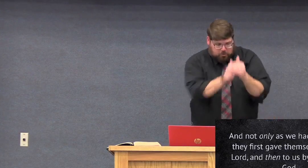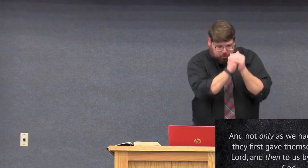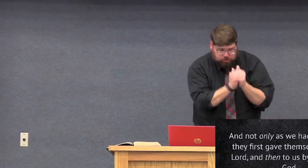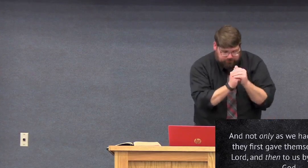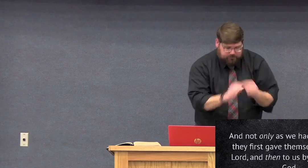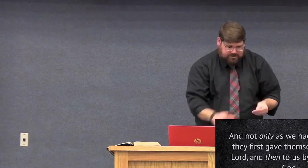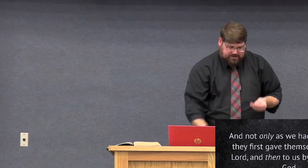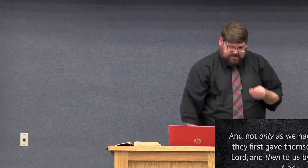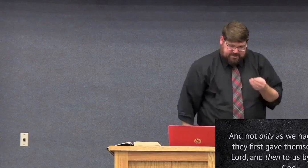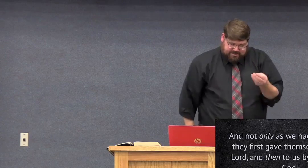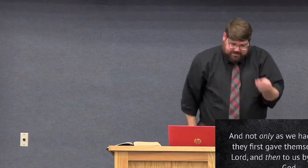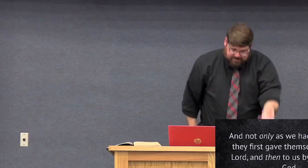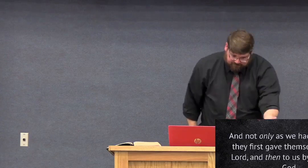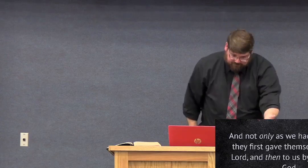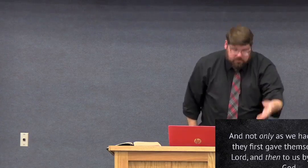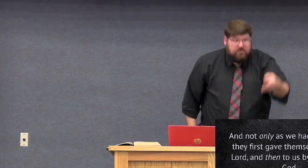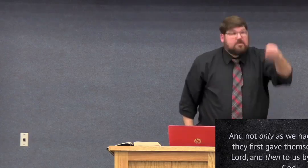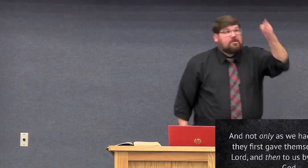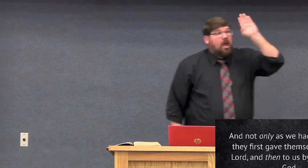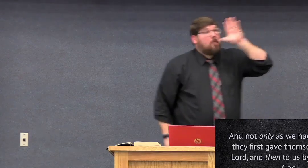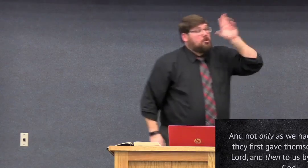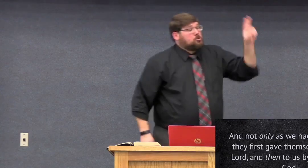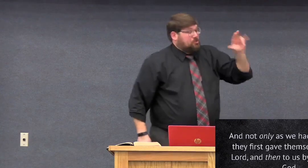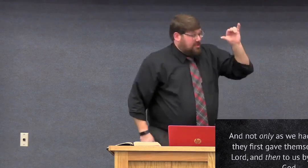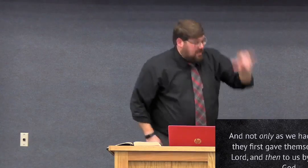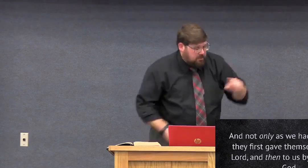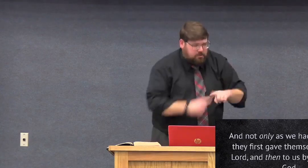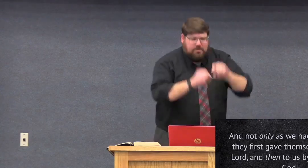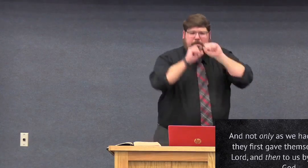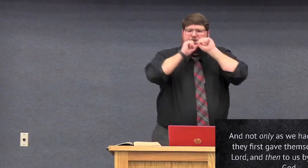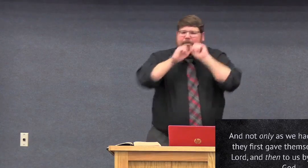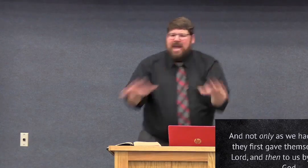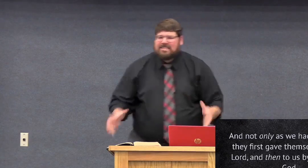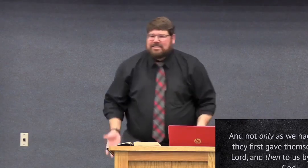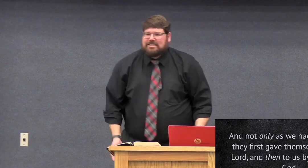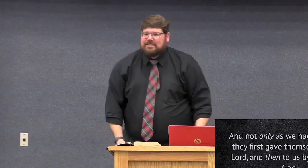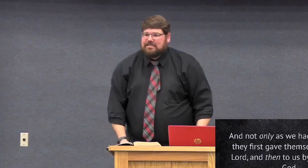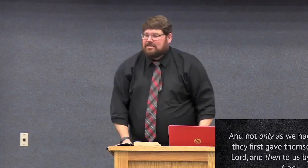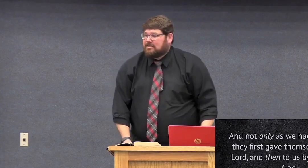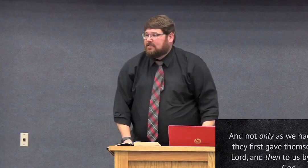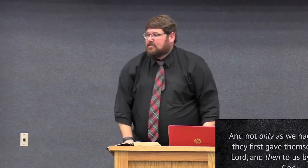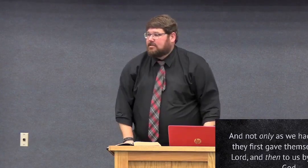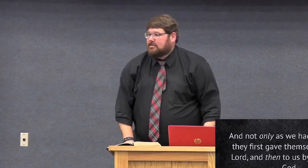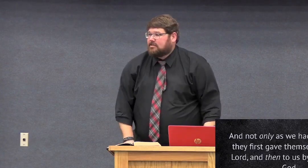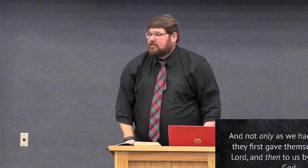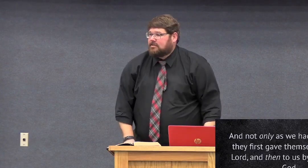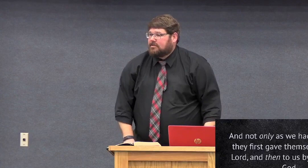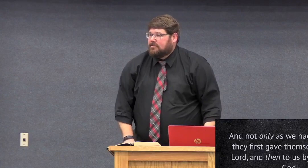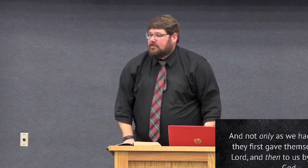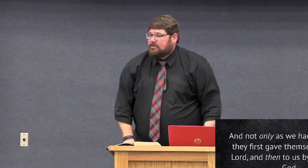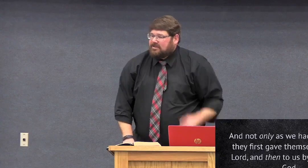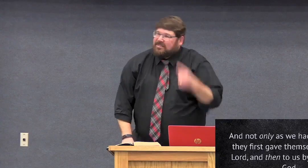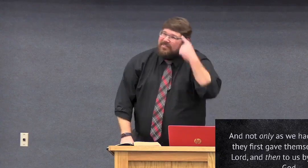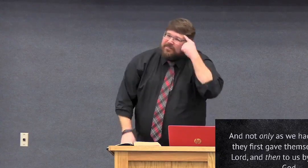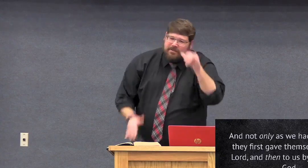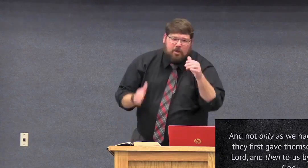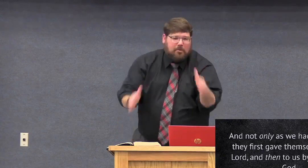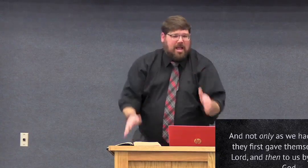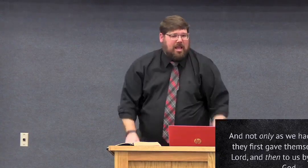able to give to God, and God will use that to bless others.